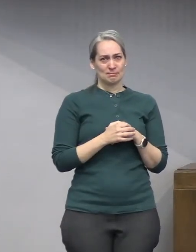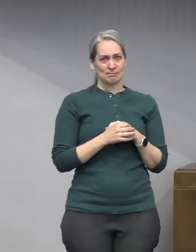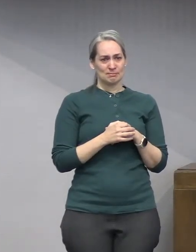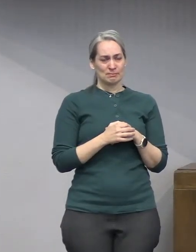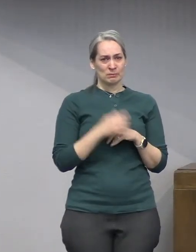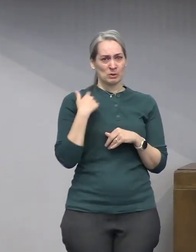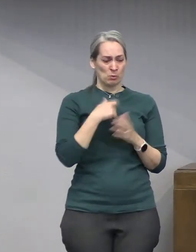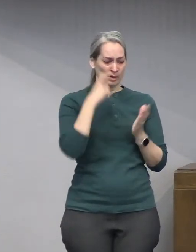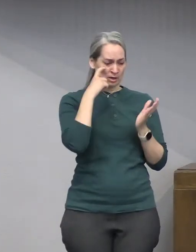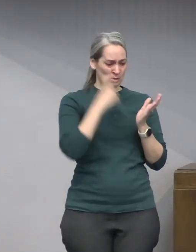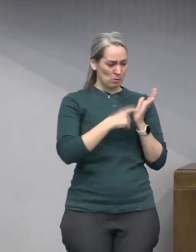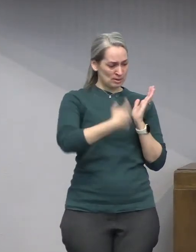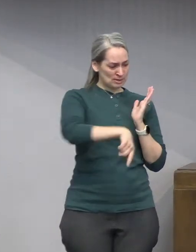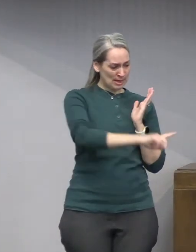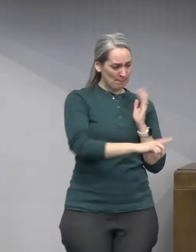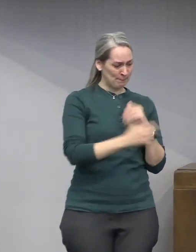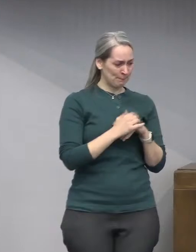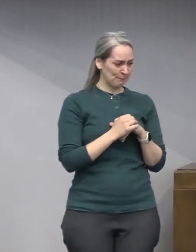Do we notice them?